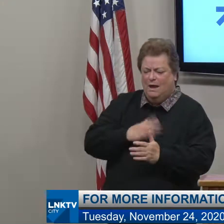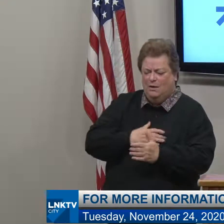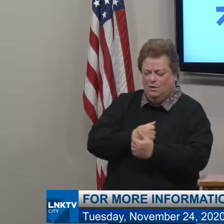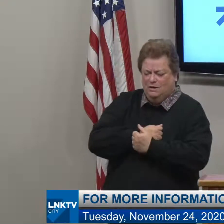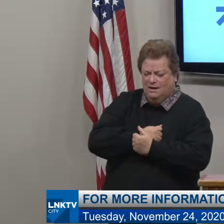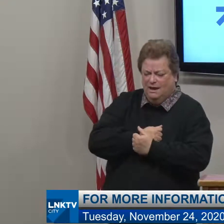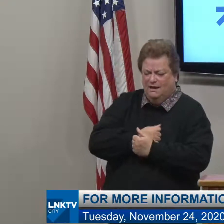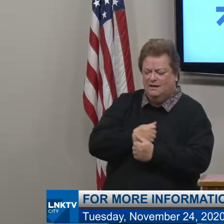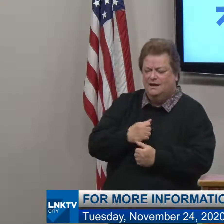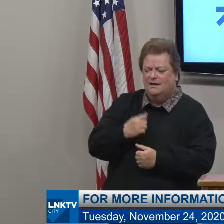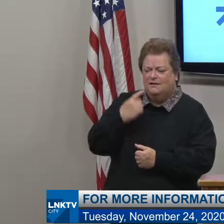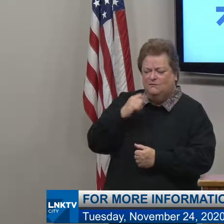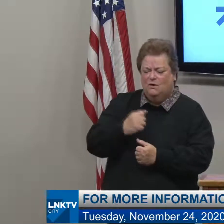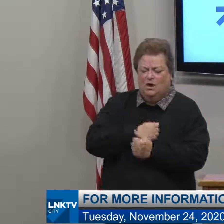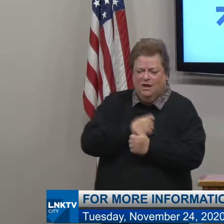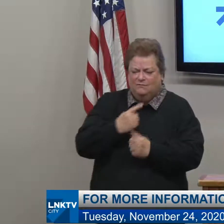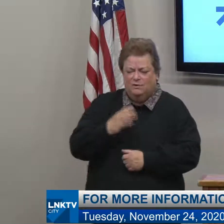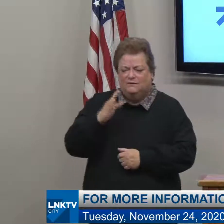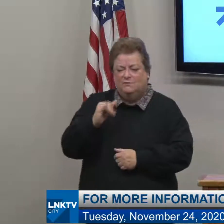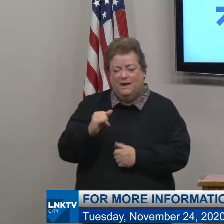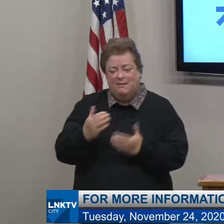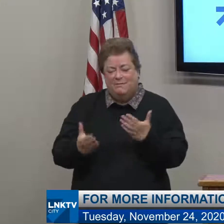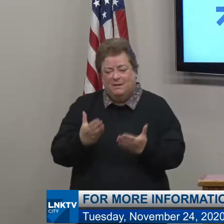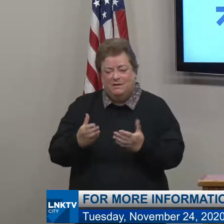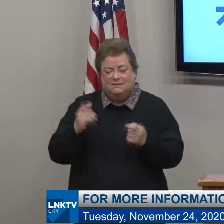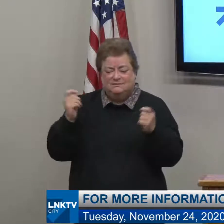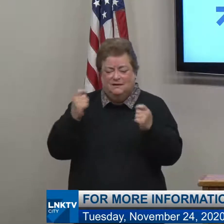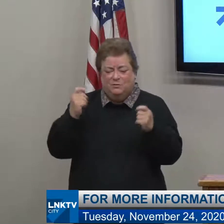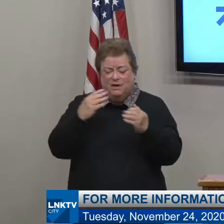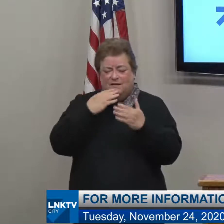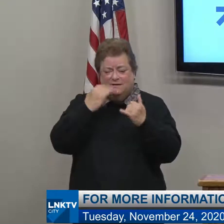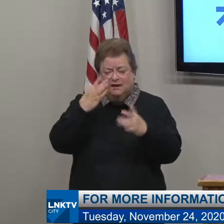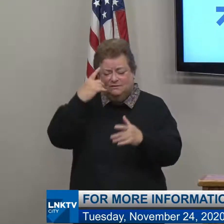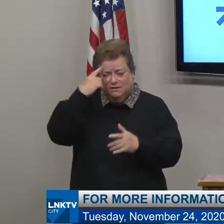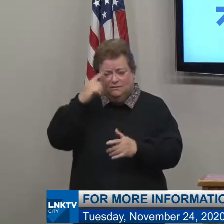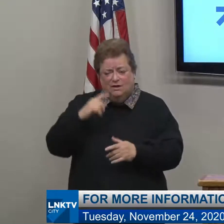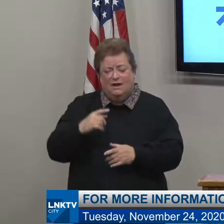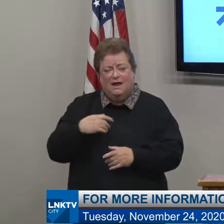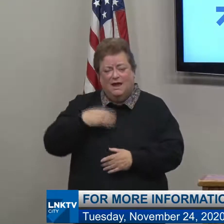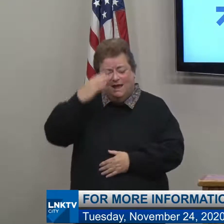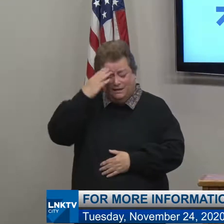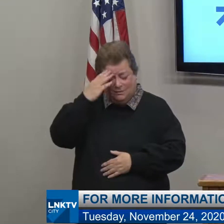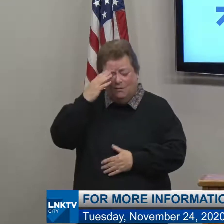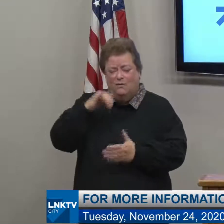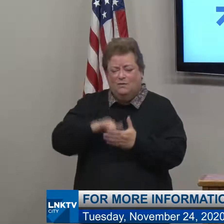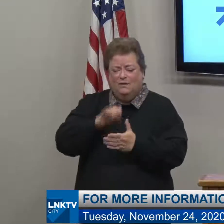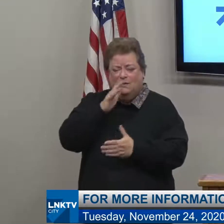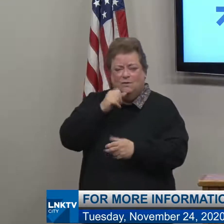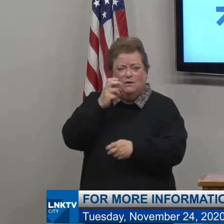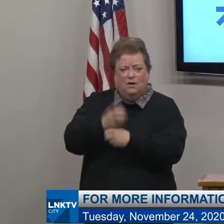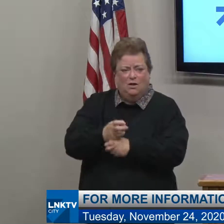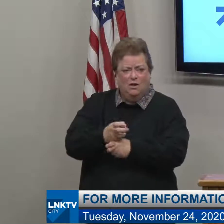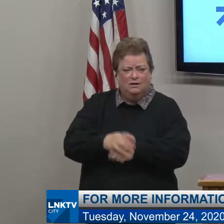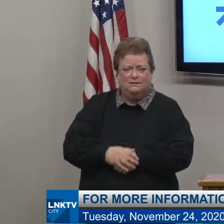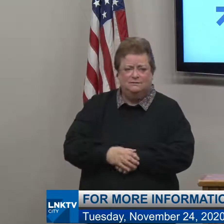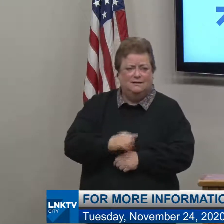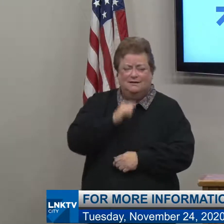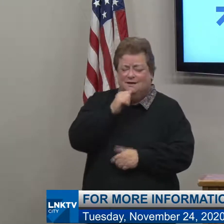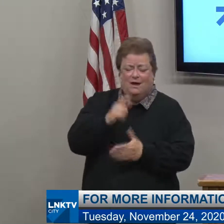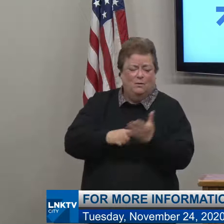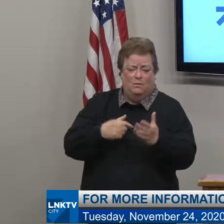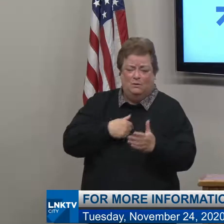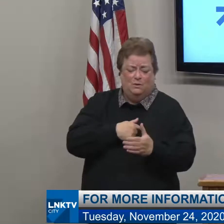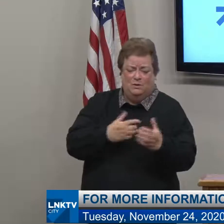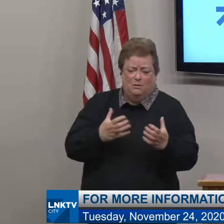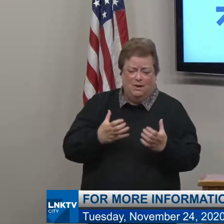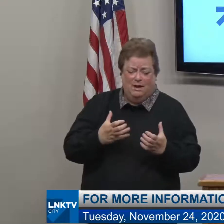celebrating Thanksgiving a little differently. Again, this is going to be hard. It's not what we want.